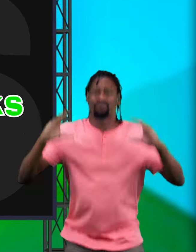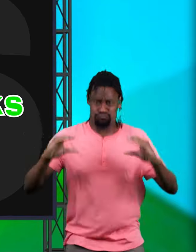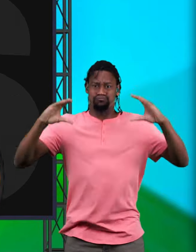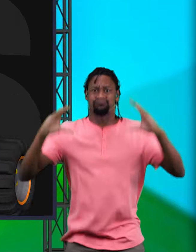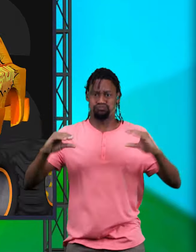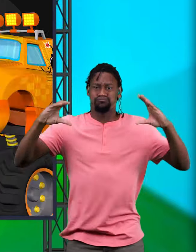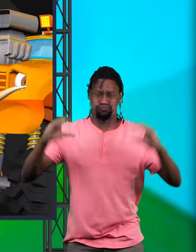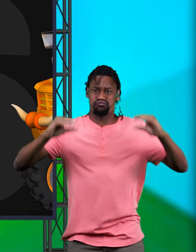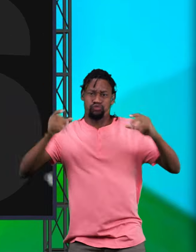down.